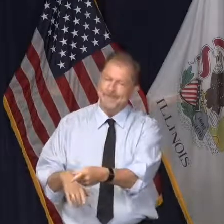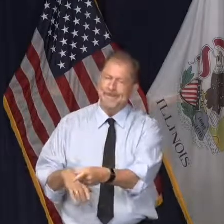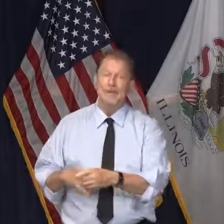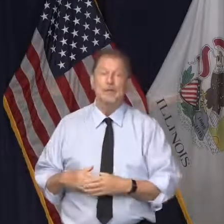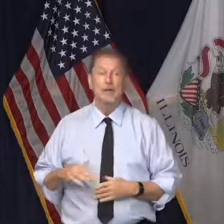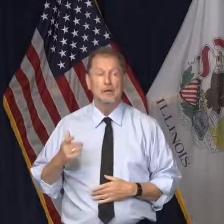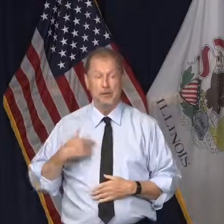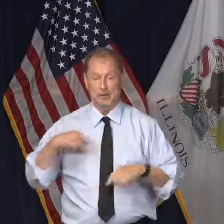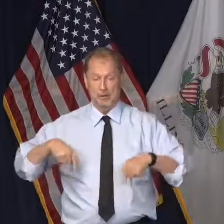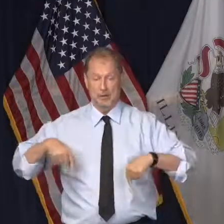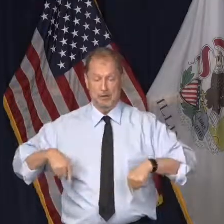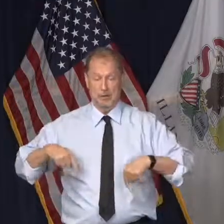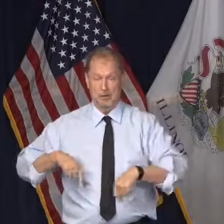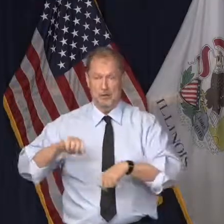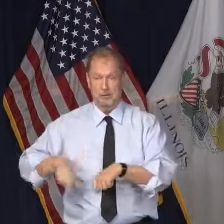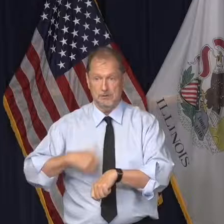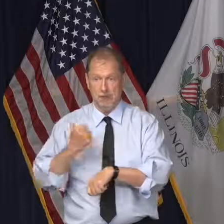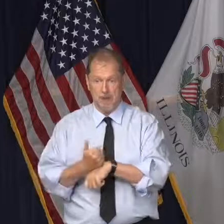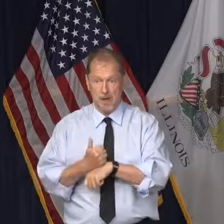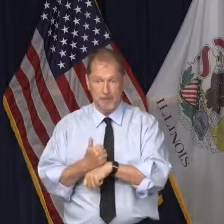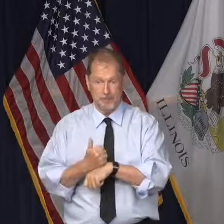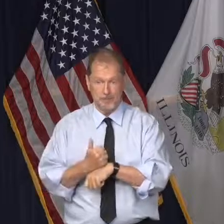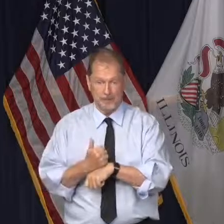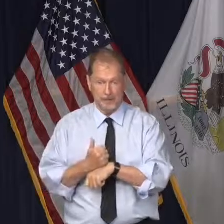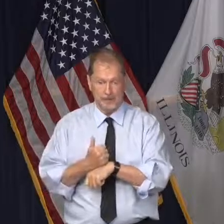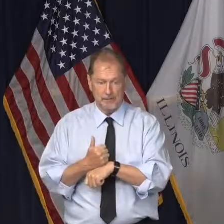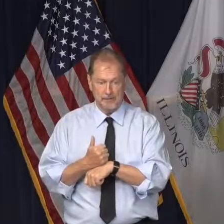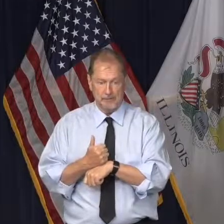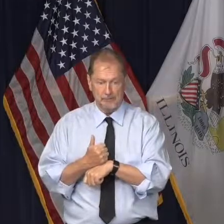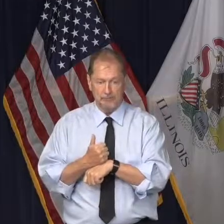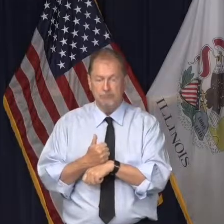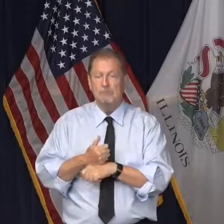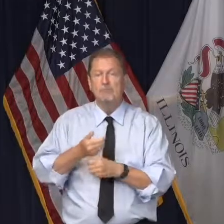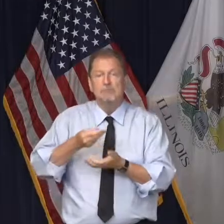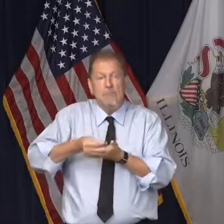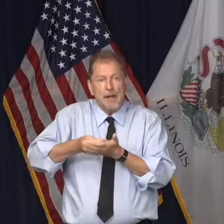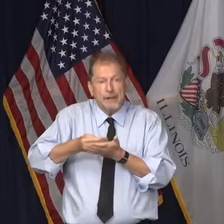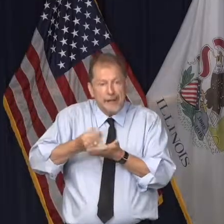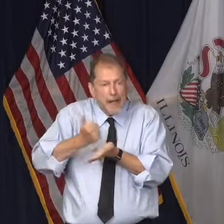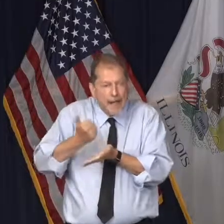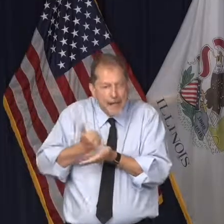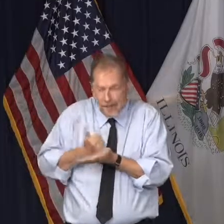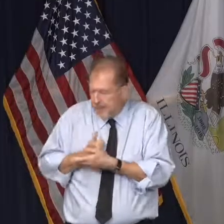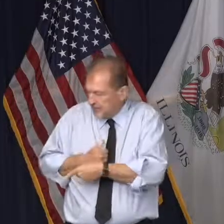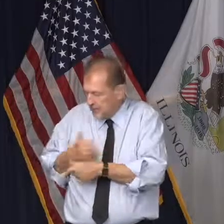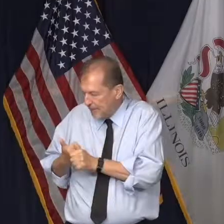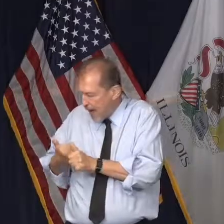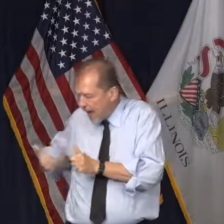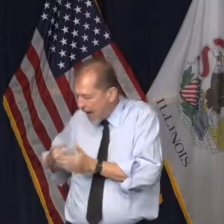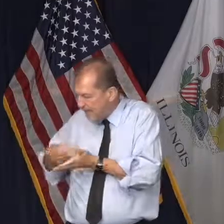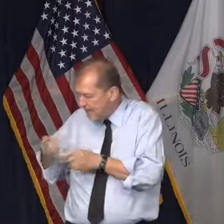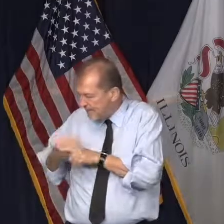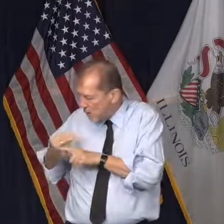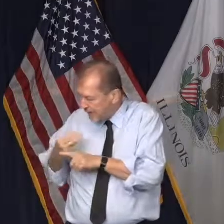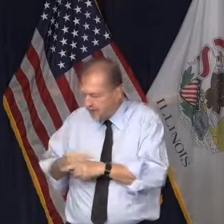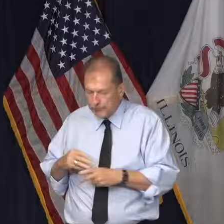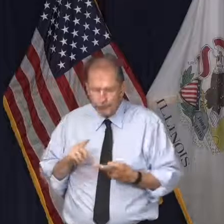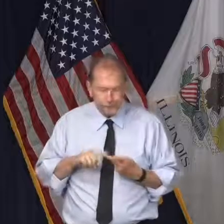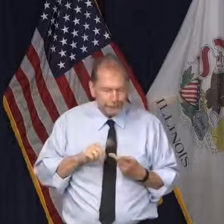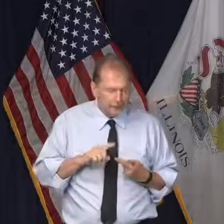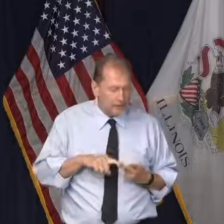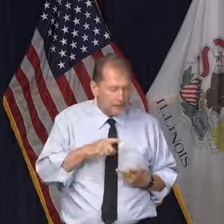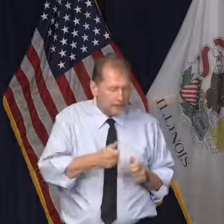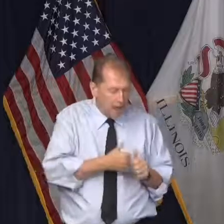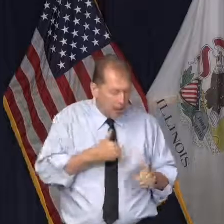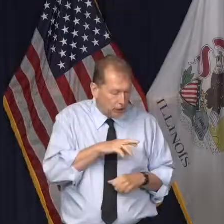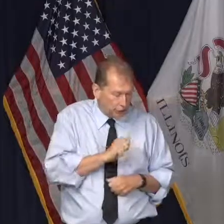of the in fact, the largest in the nation, mortgage assistance and rental assistance program, $150 million in each of those.